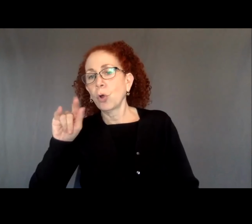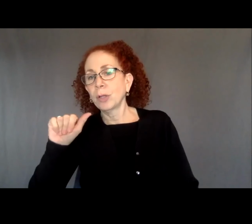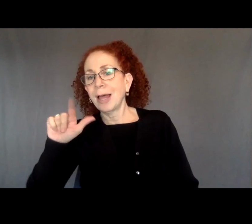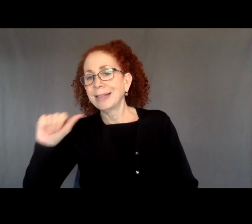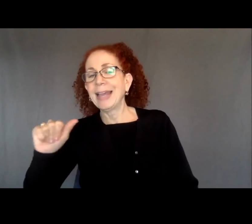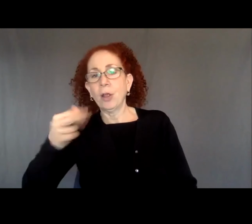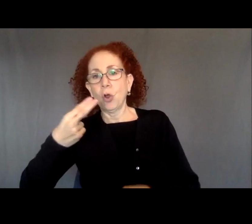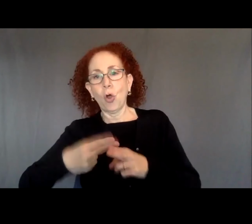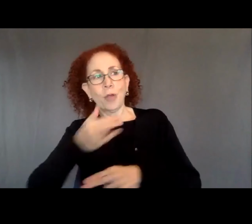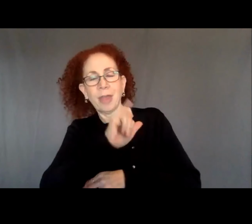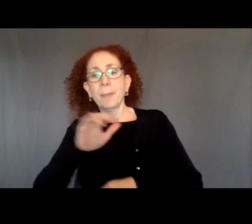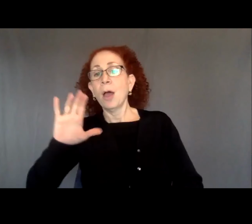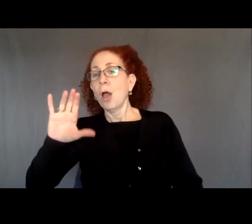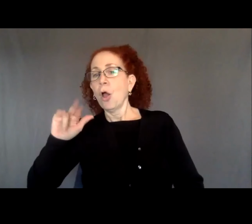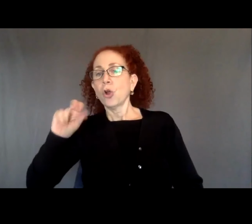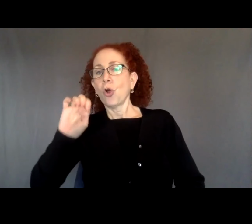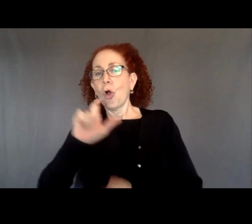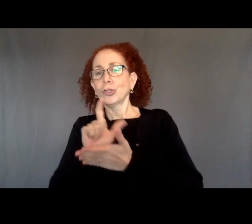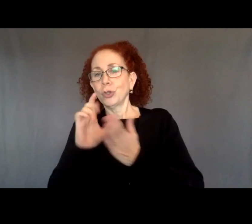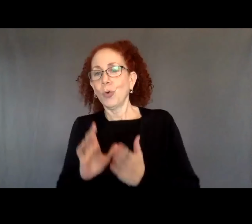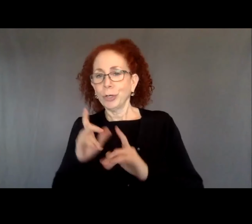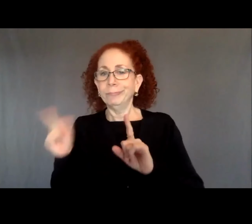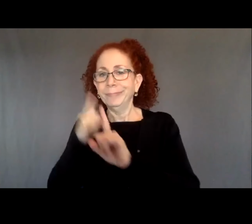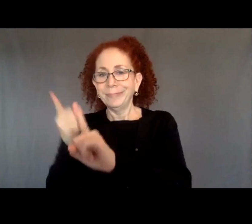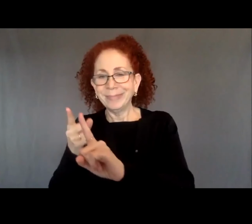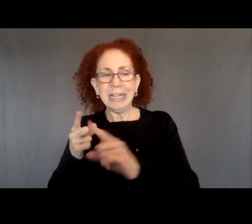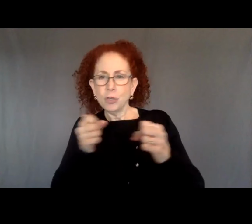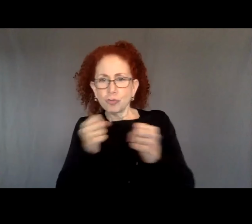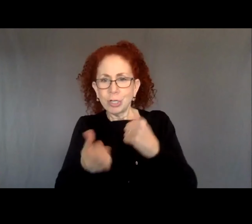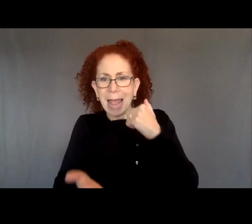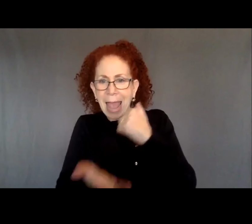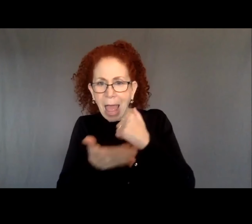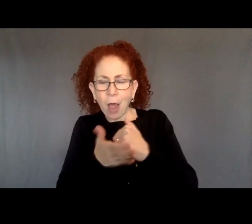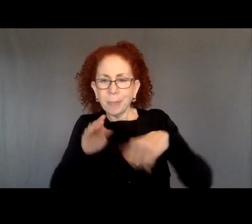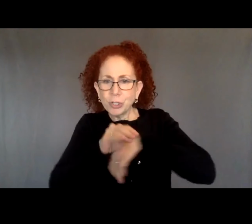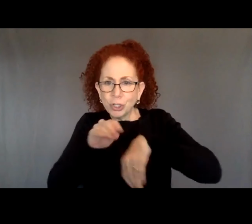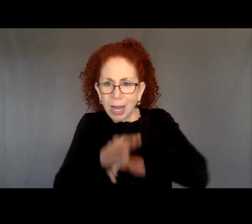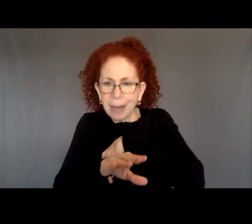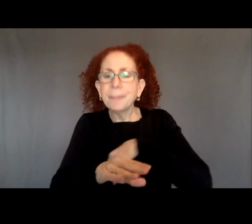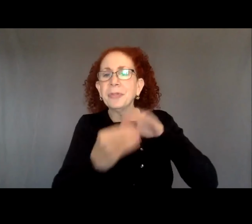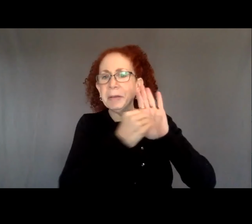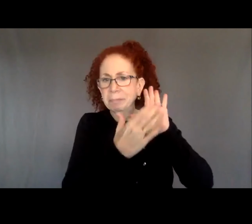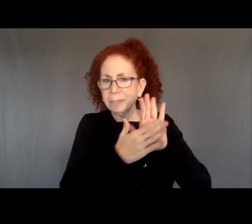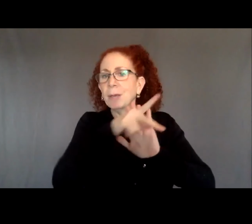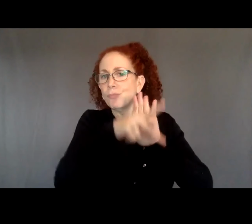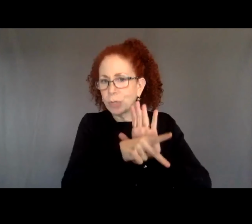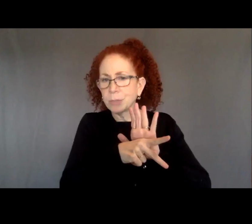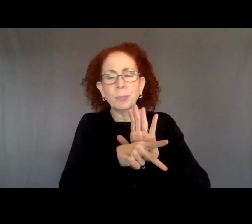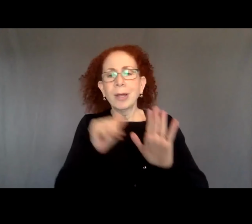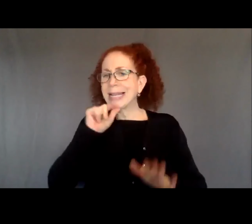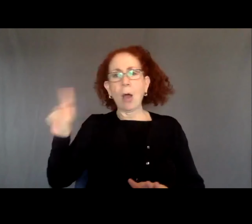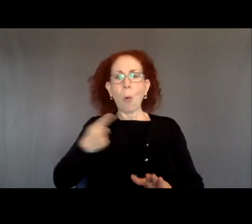cause lawyers, have strategically helped shape the doctrinal expansion of Olmstead principles beyond the